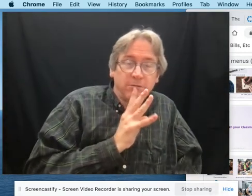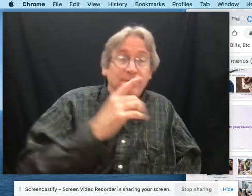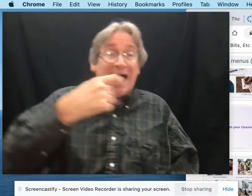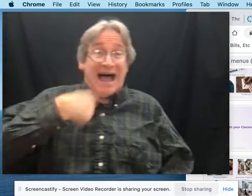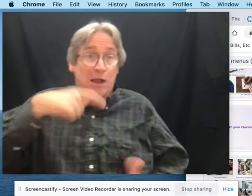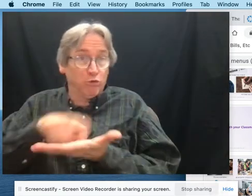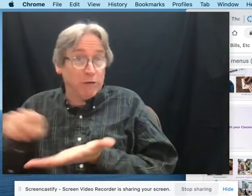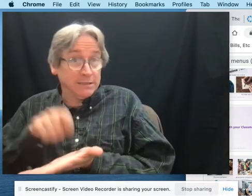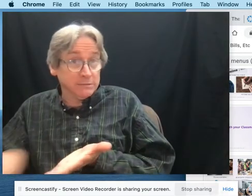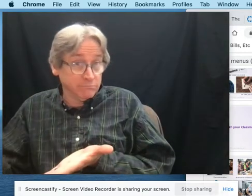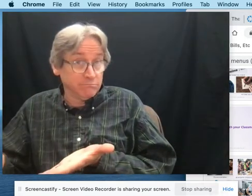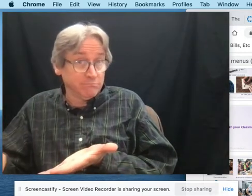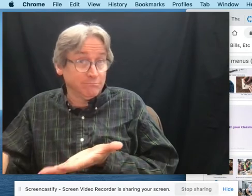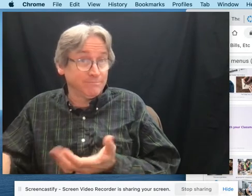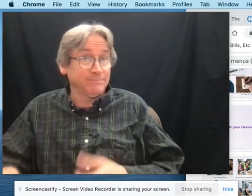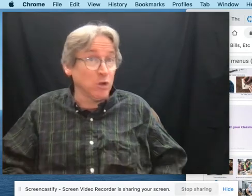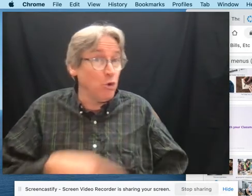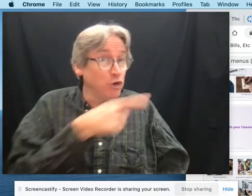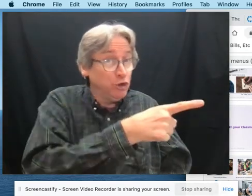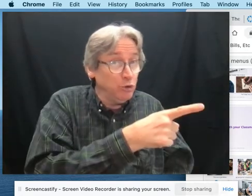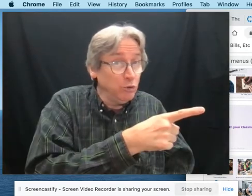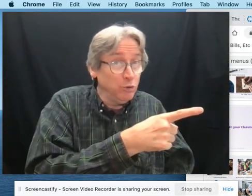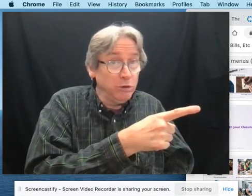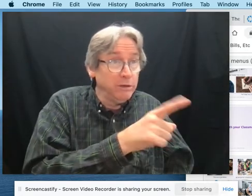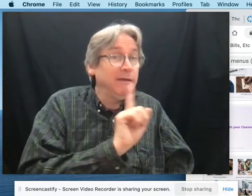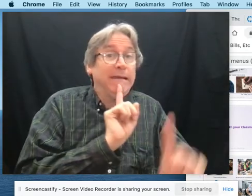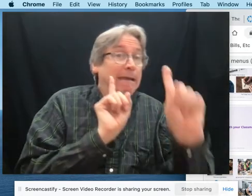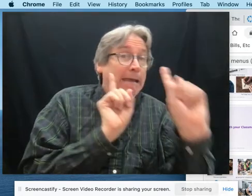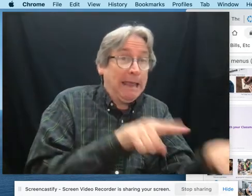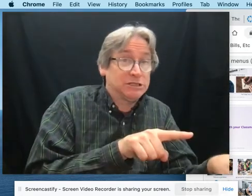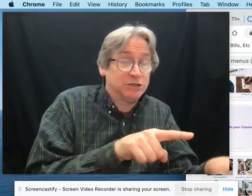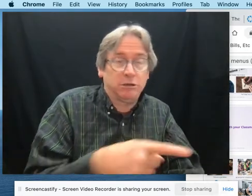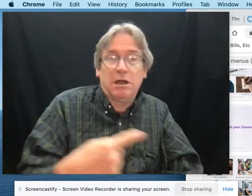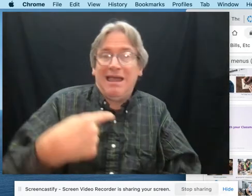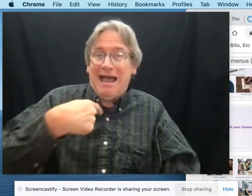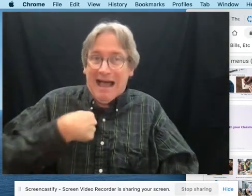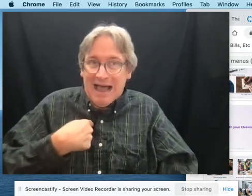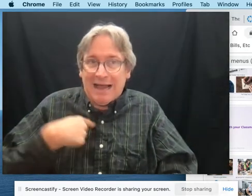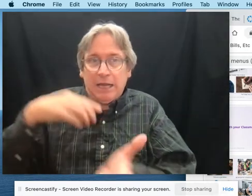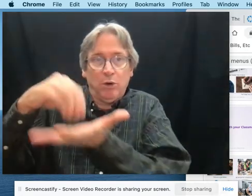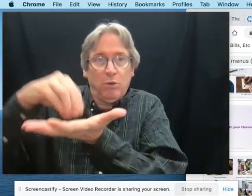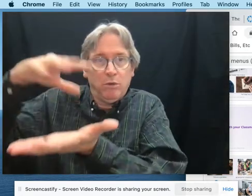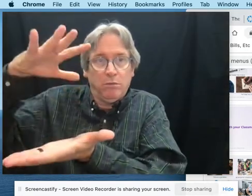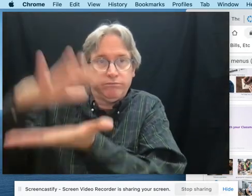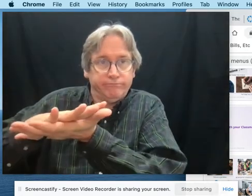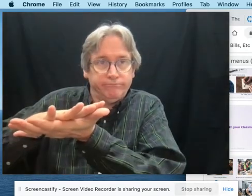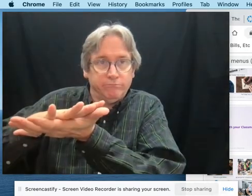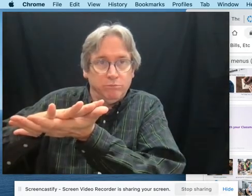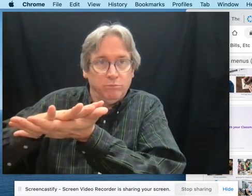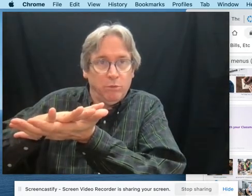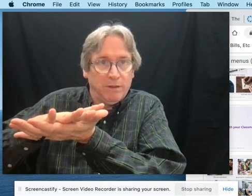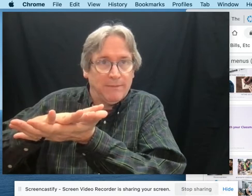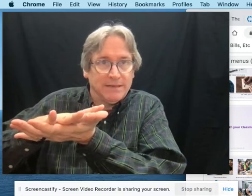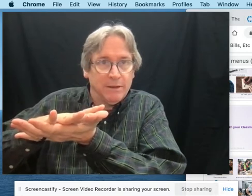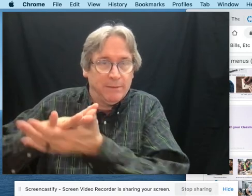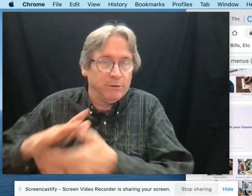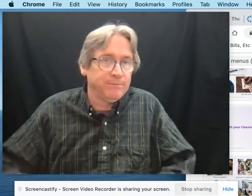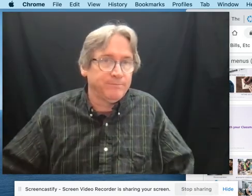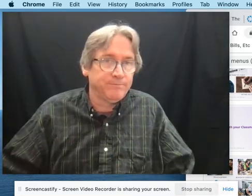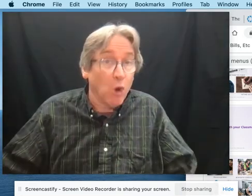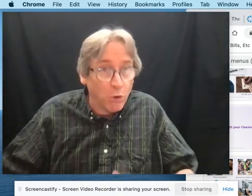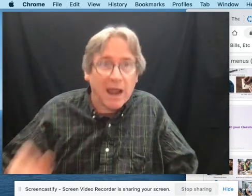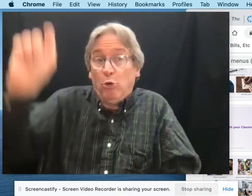talk, I will write. Or you answer, I will plop it down on